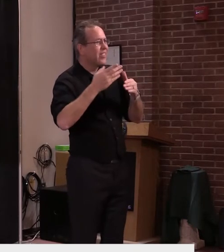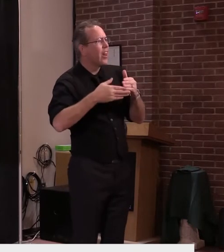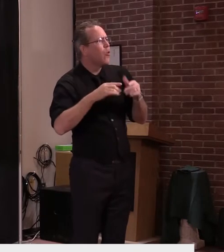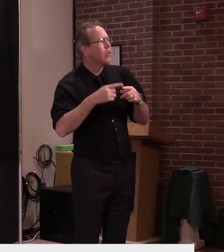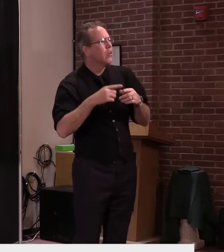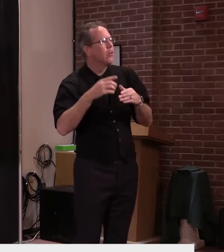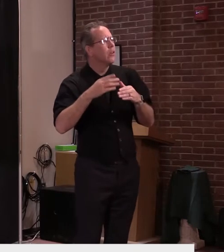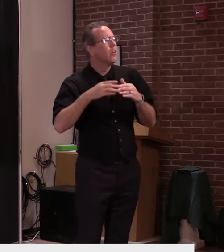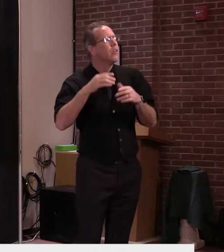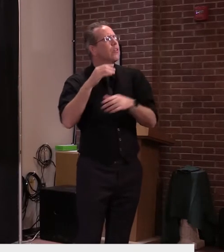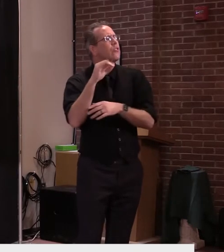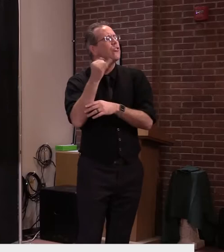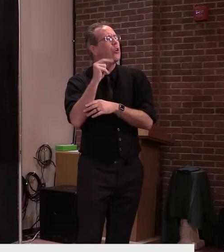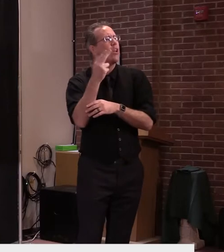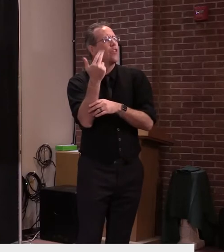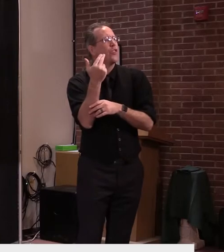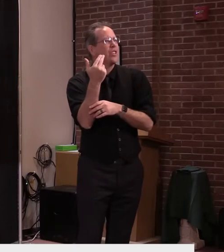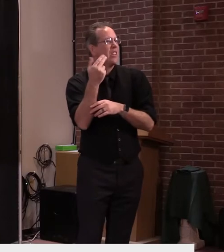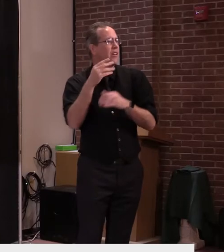week. Please visit